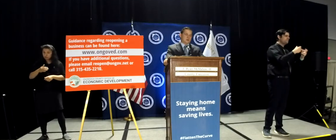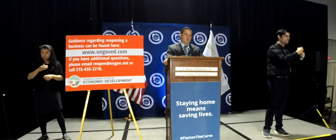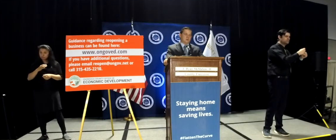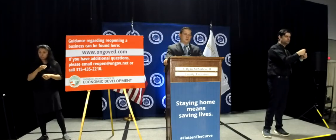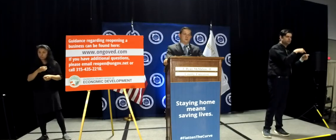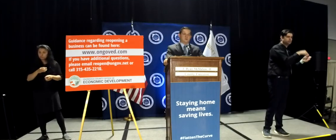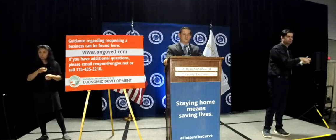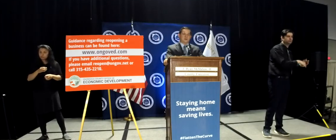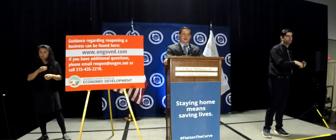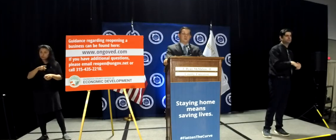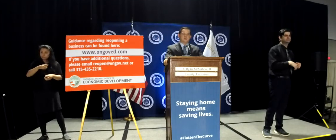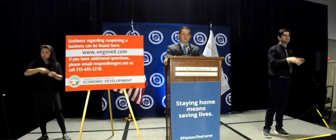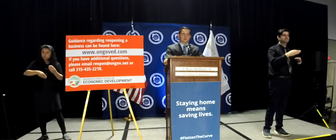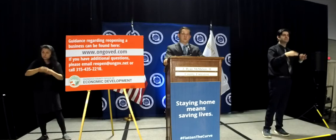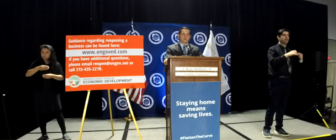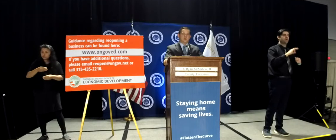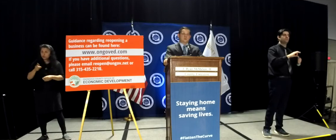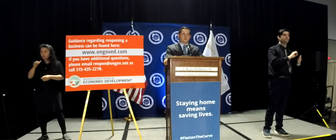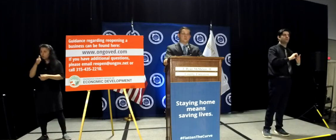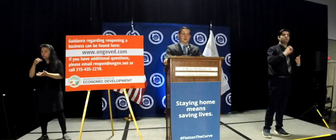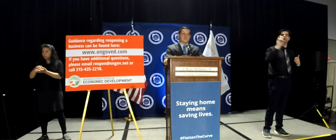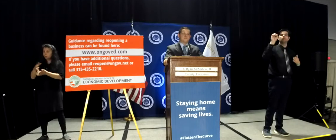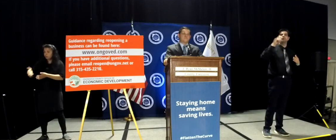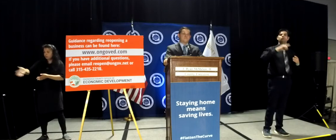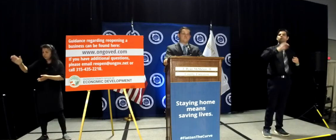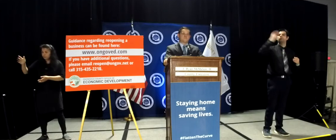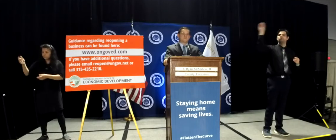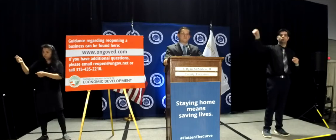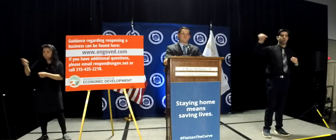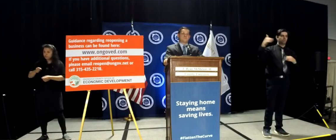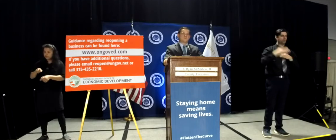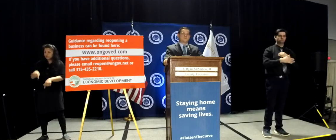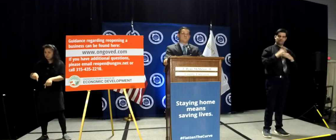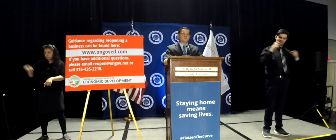think, there's for a lot of reasons we could be a home to some of that.